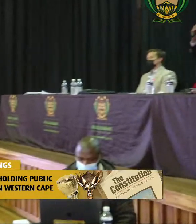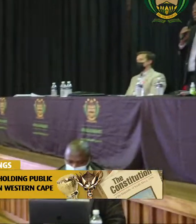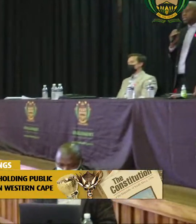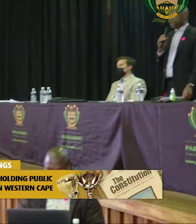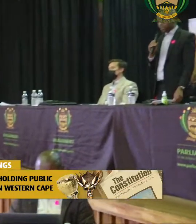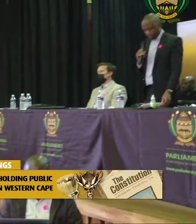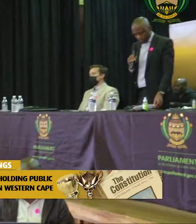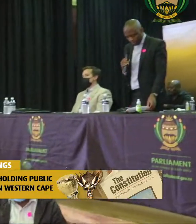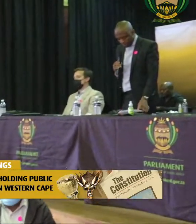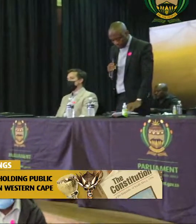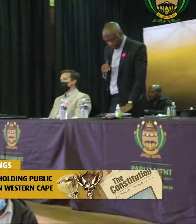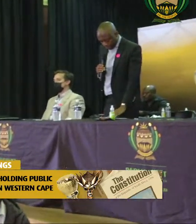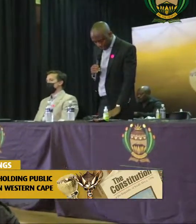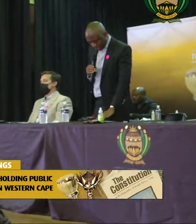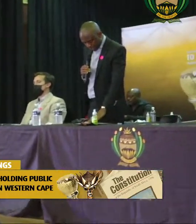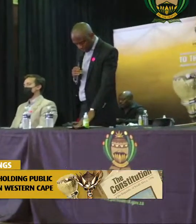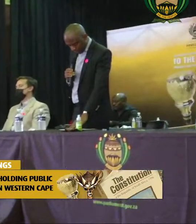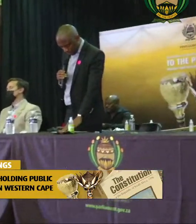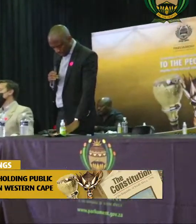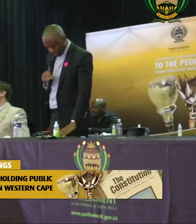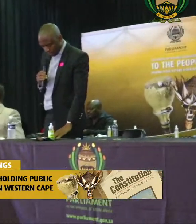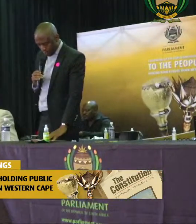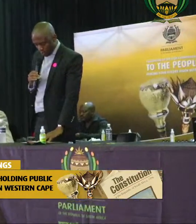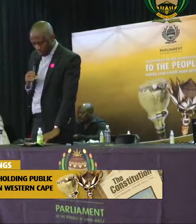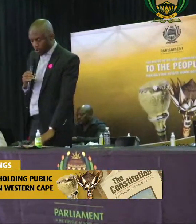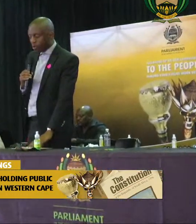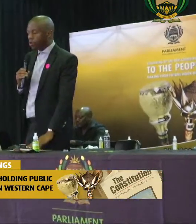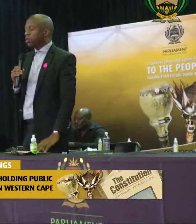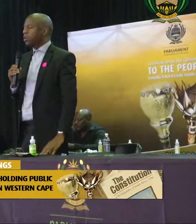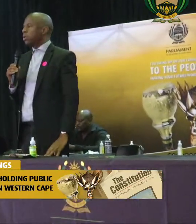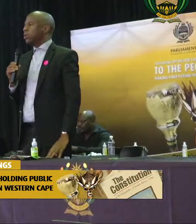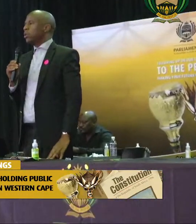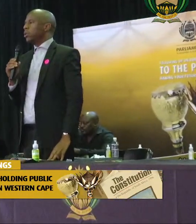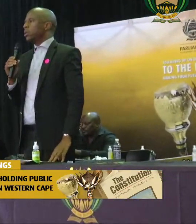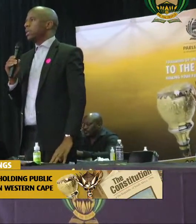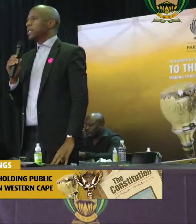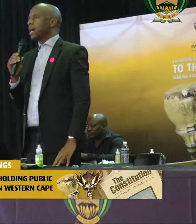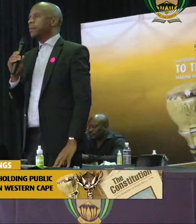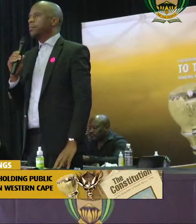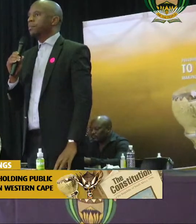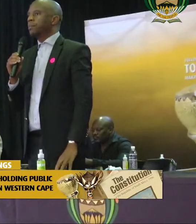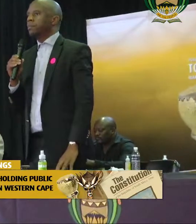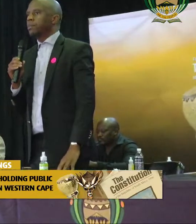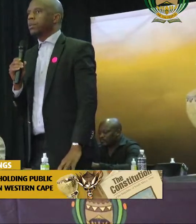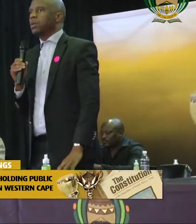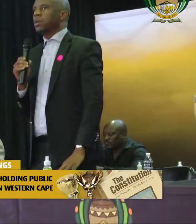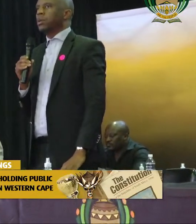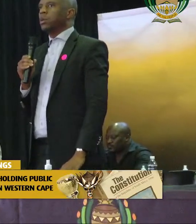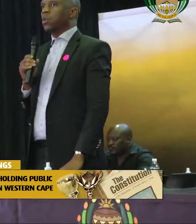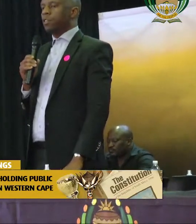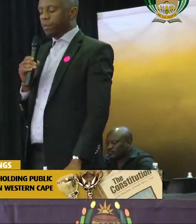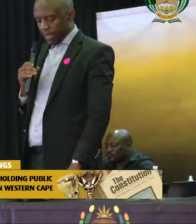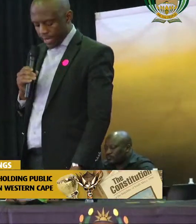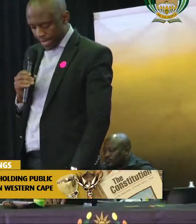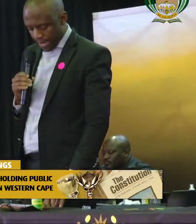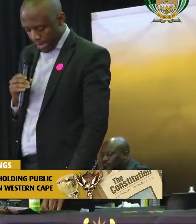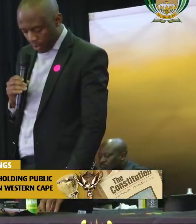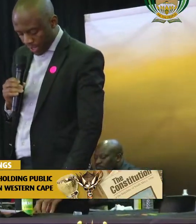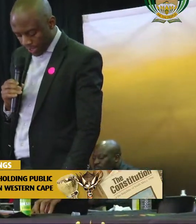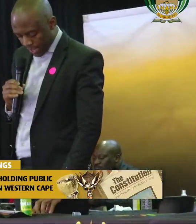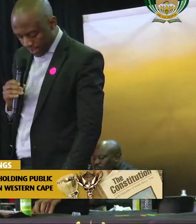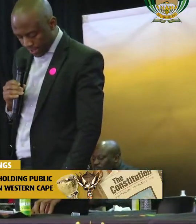No, thanks very much. Thanks very much for the time we've